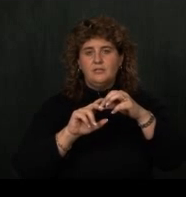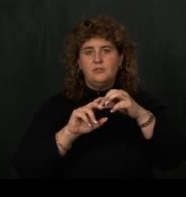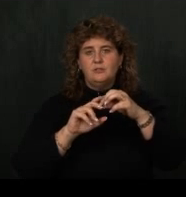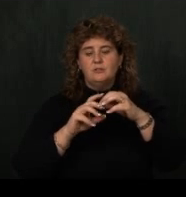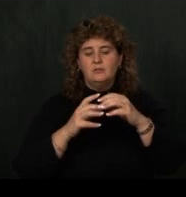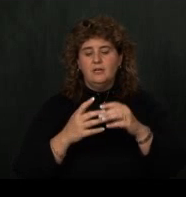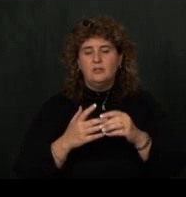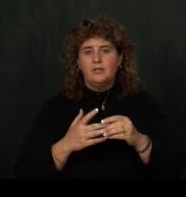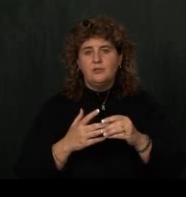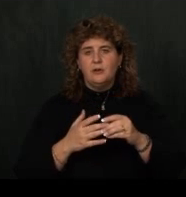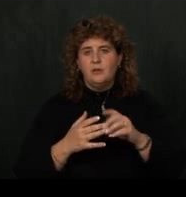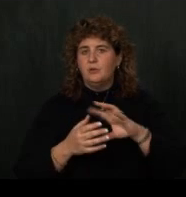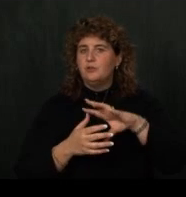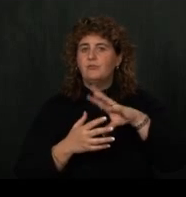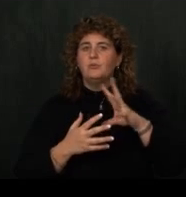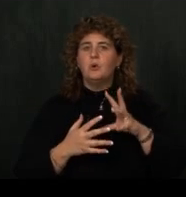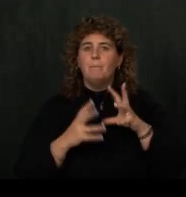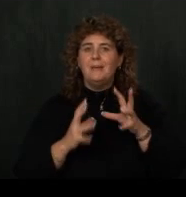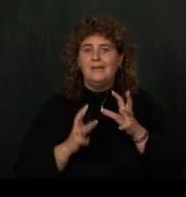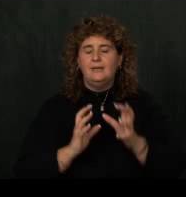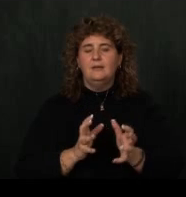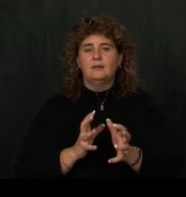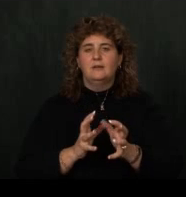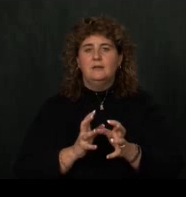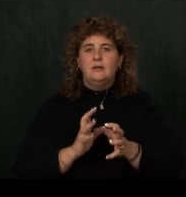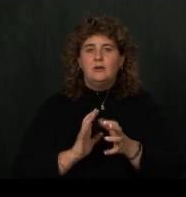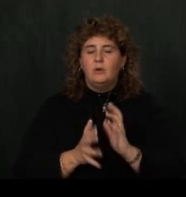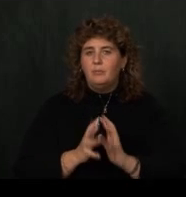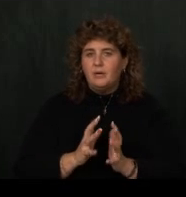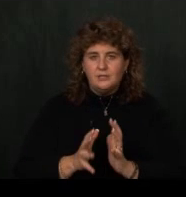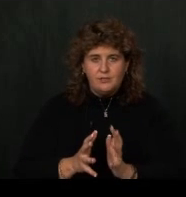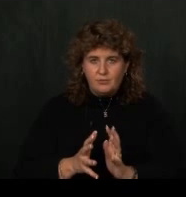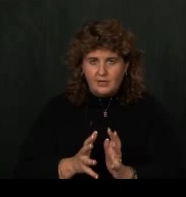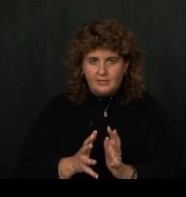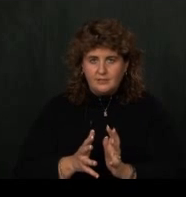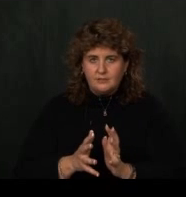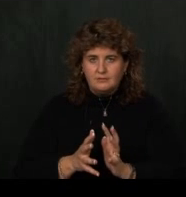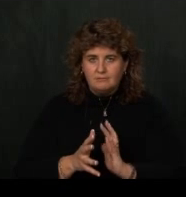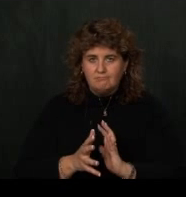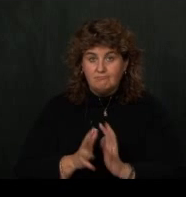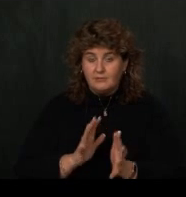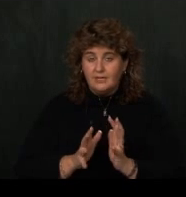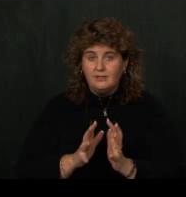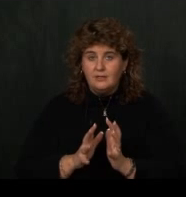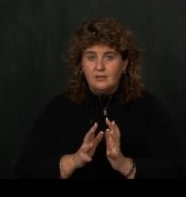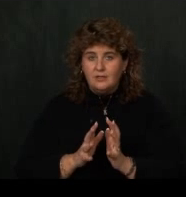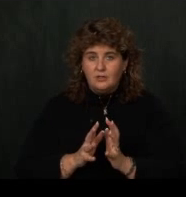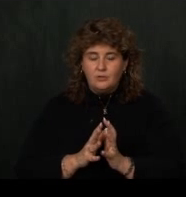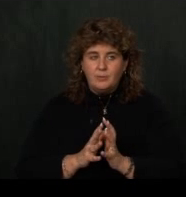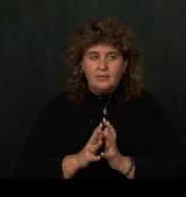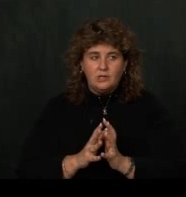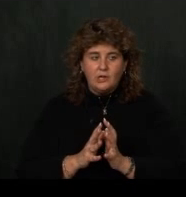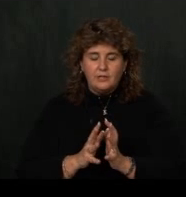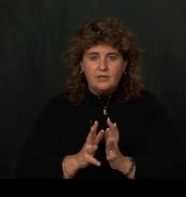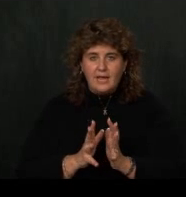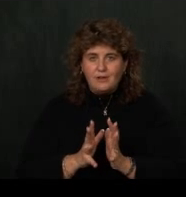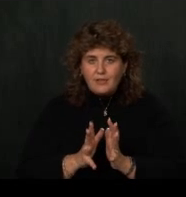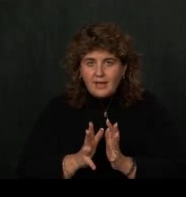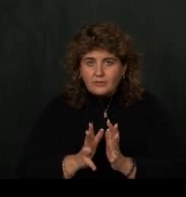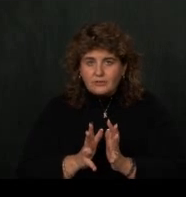Bacillus, and Clostridium. Those are your 4 main gram-positive rods, right? Oh my God, that's 8 things. That's